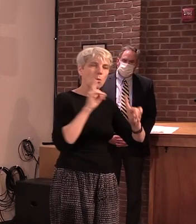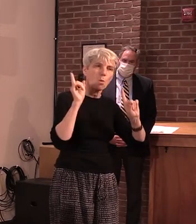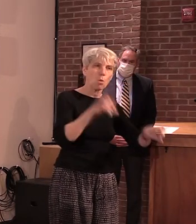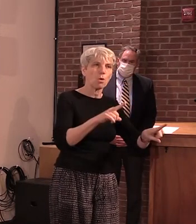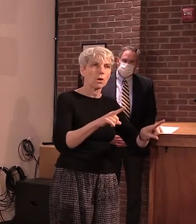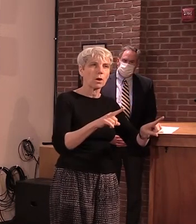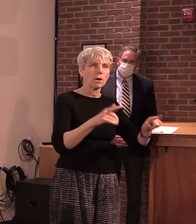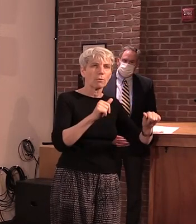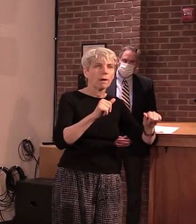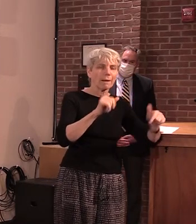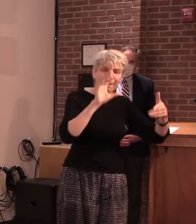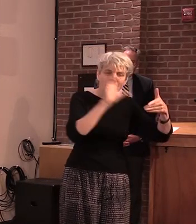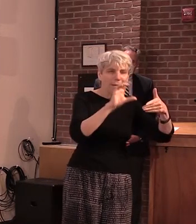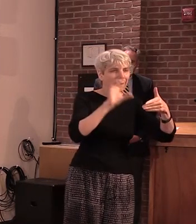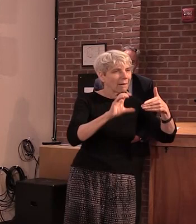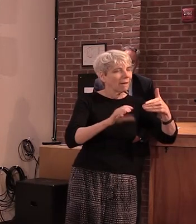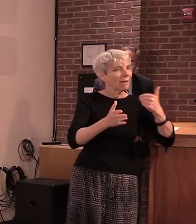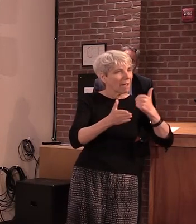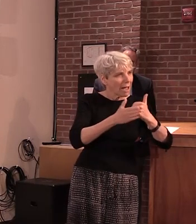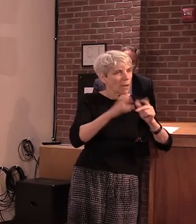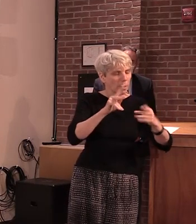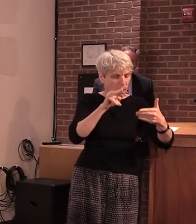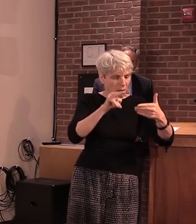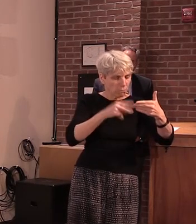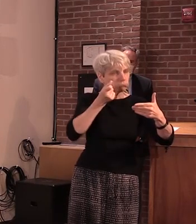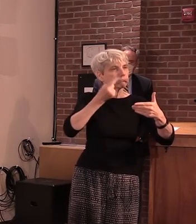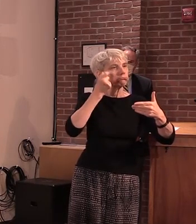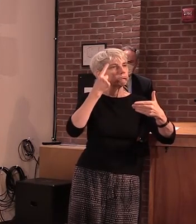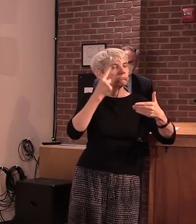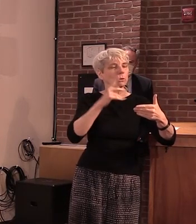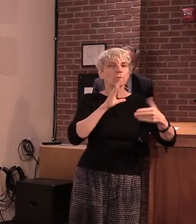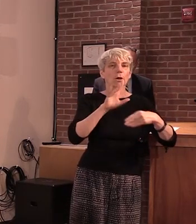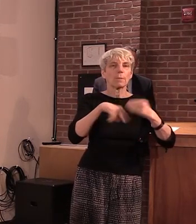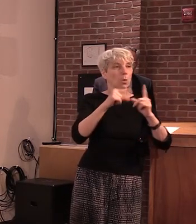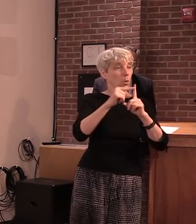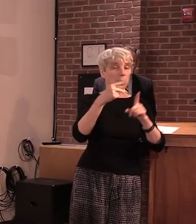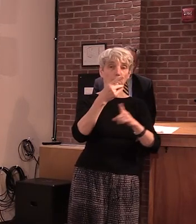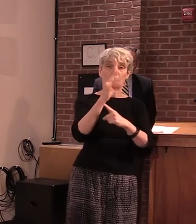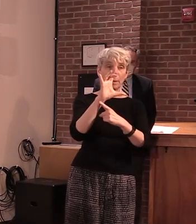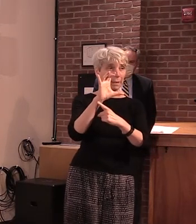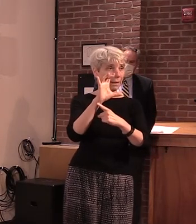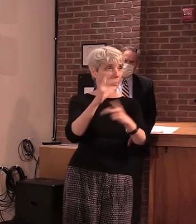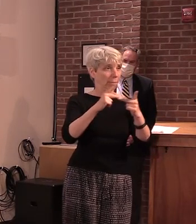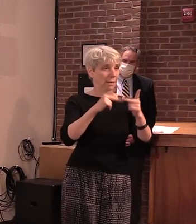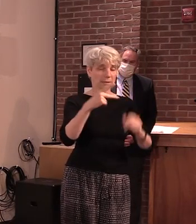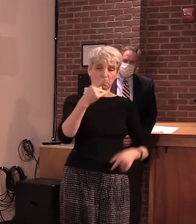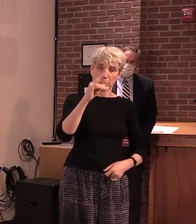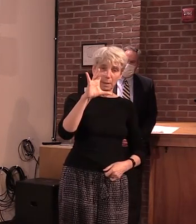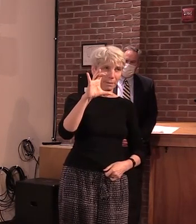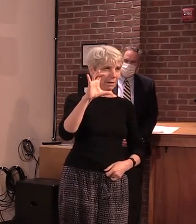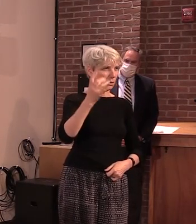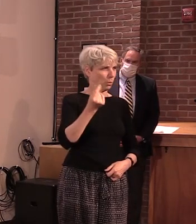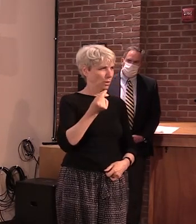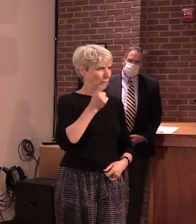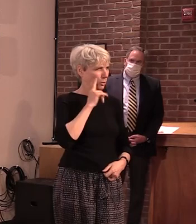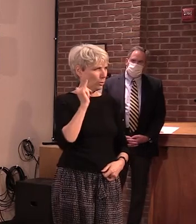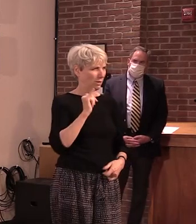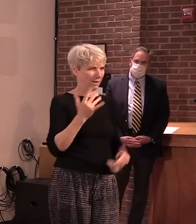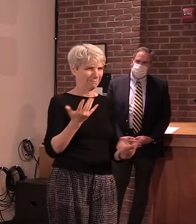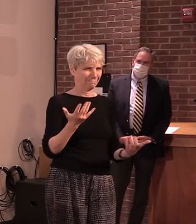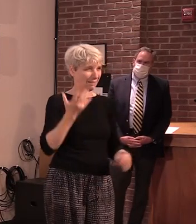what it actually all means. When are people, like, what constitutes public in terms of outdoors, and when are people expected to wear